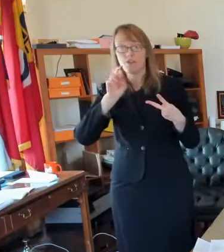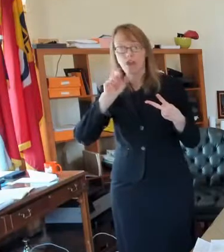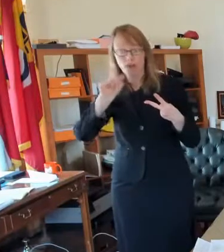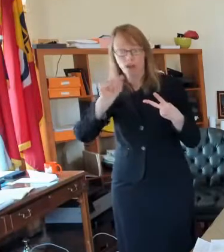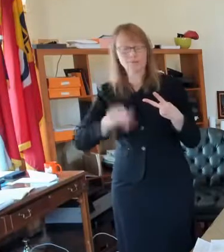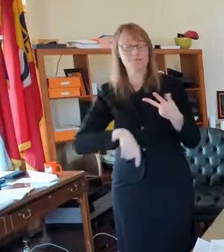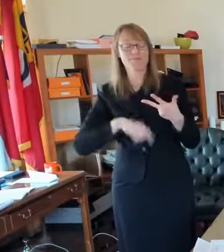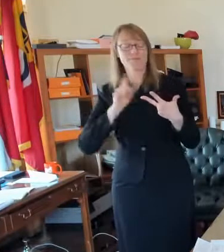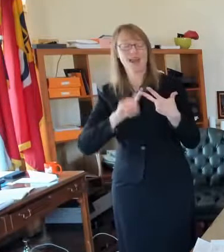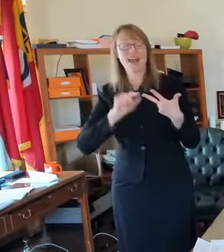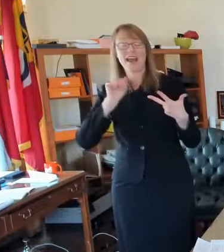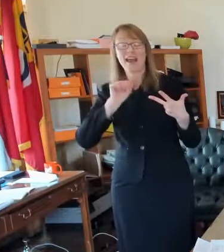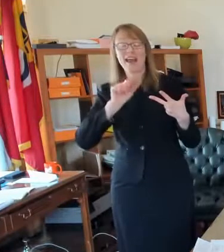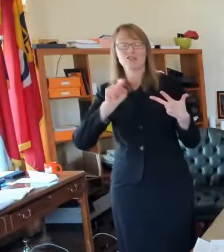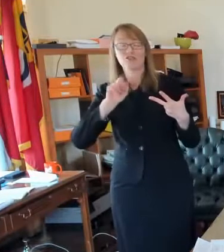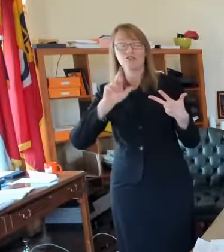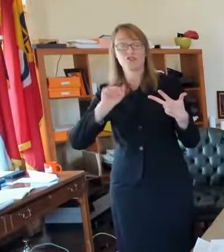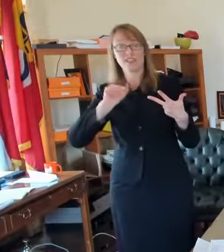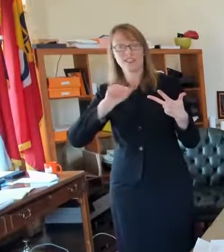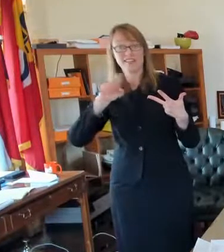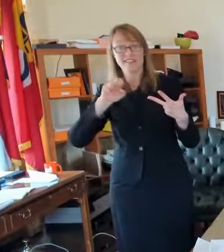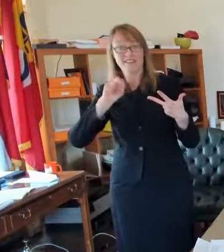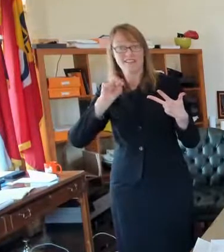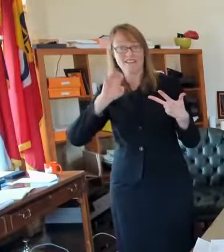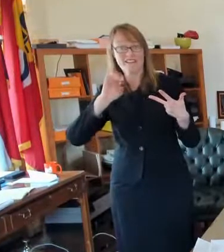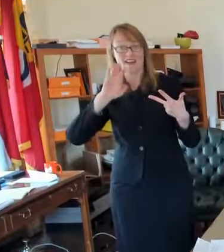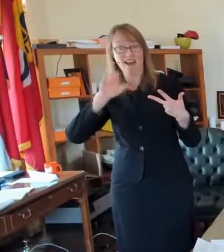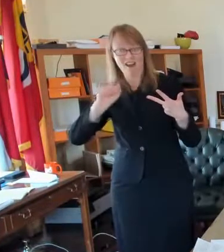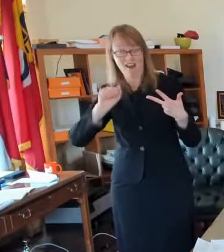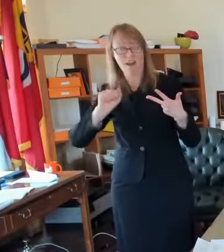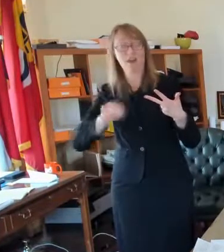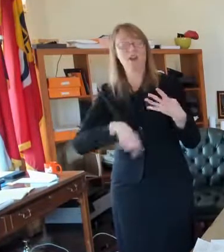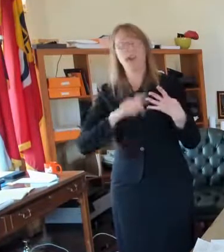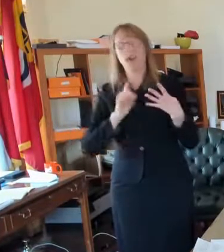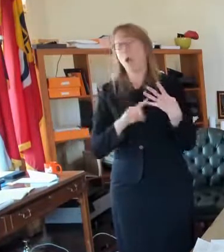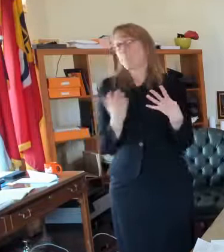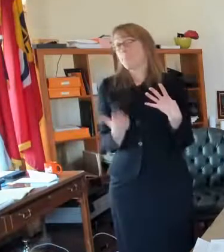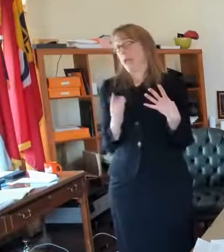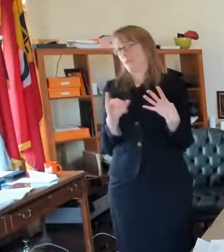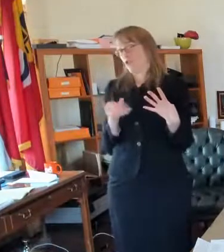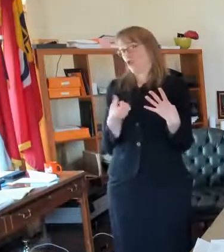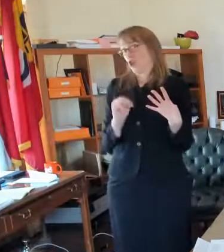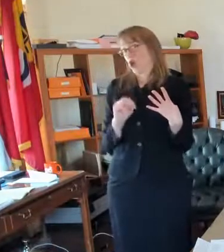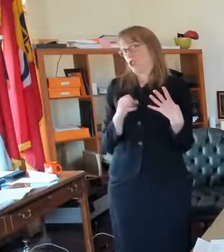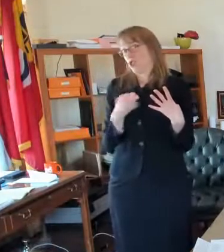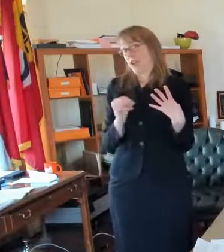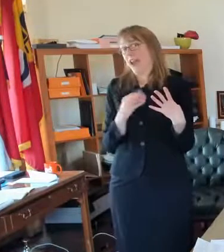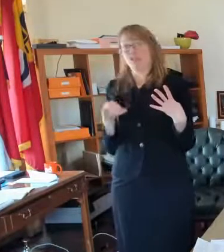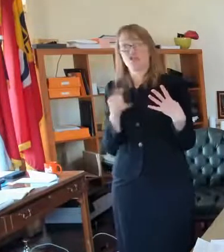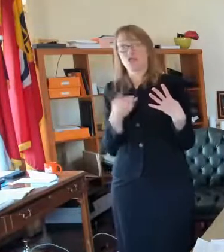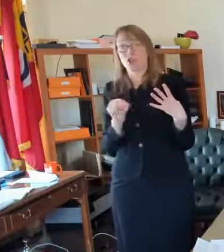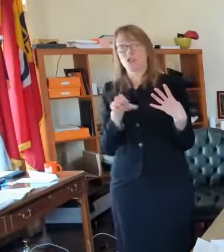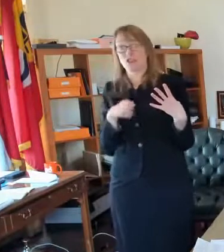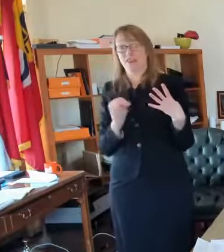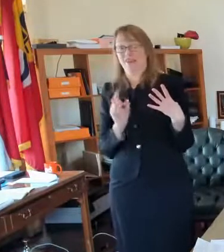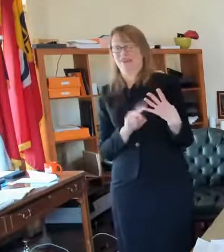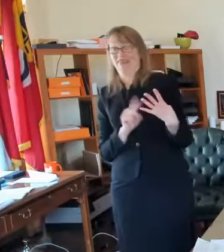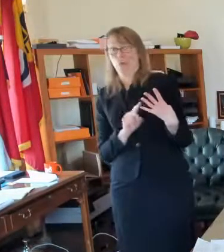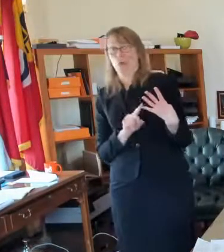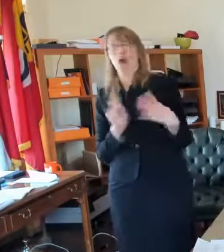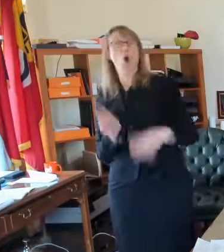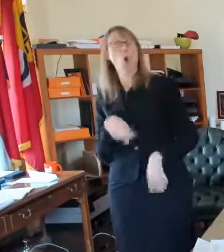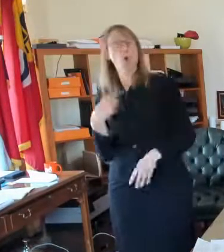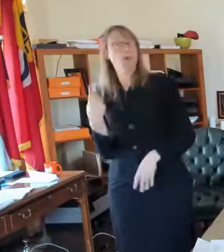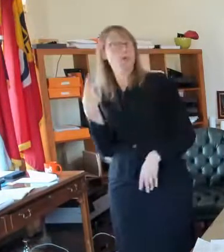Some people are looking forward to the Johnson & Johnson vaccine. It's not been approved yet because it's 1 shot, not 2.